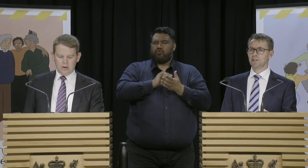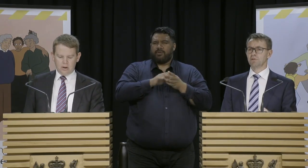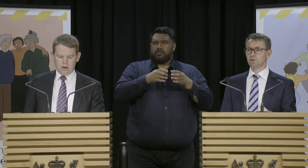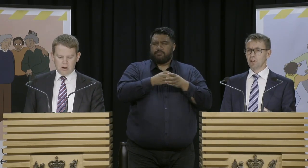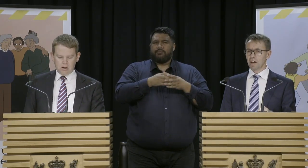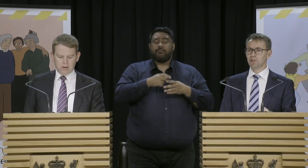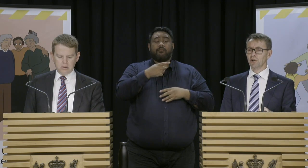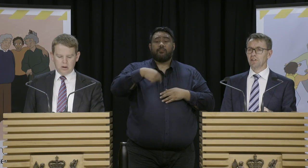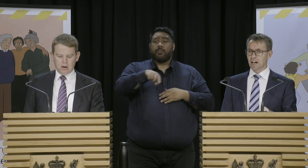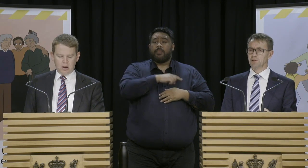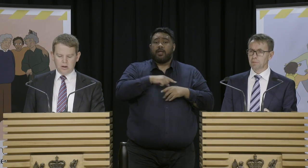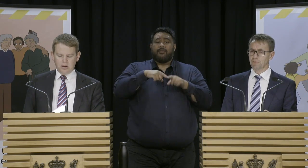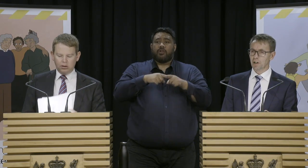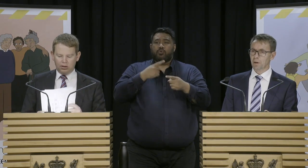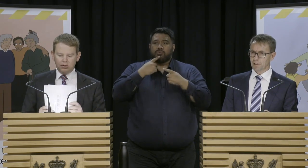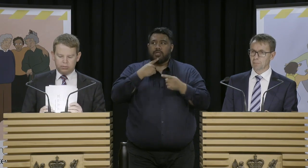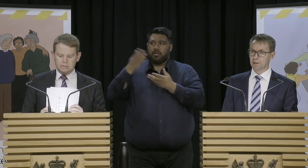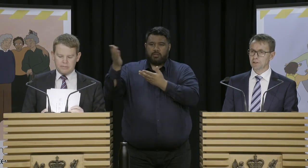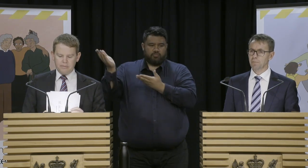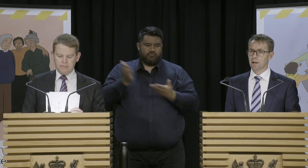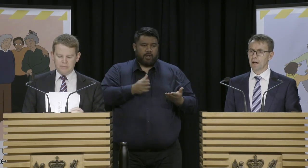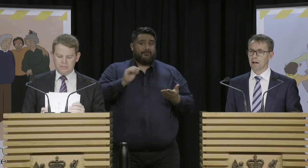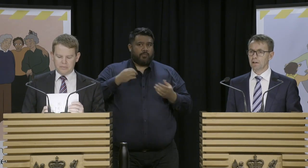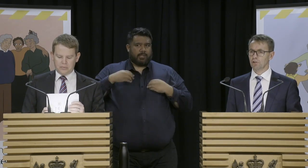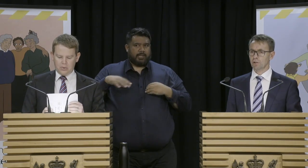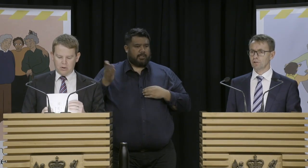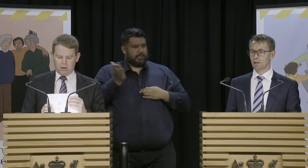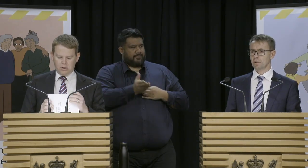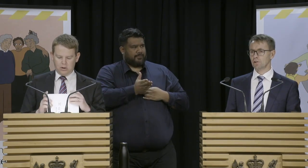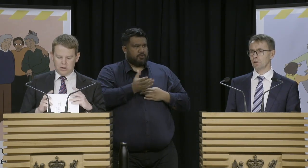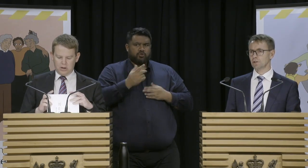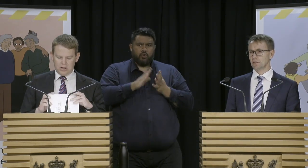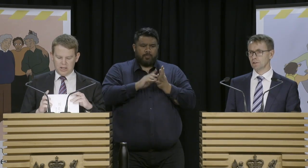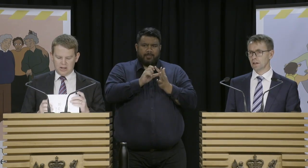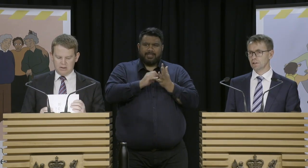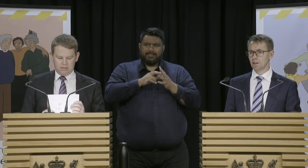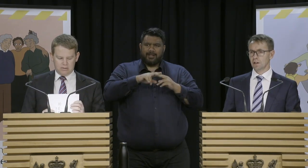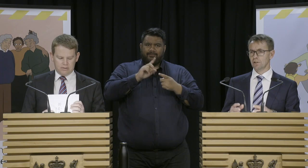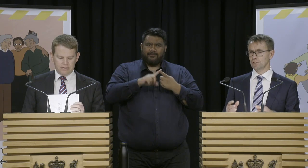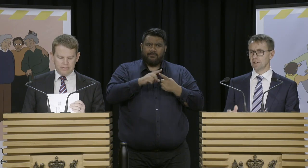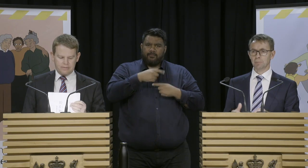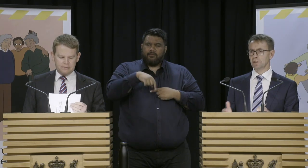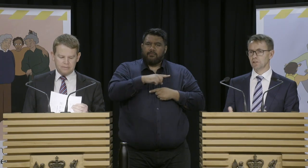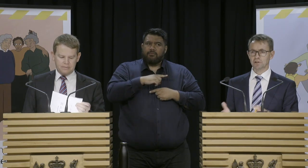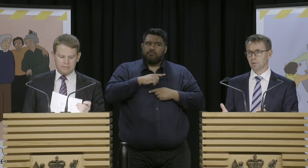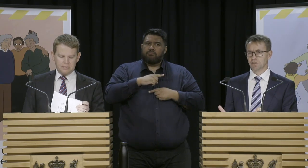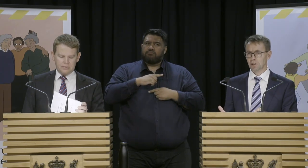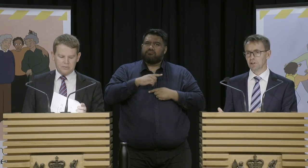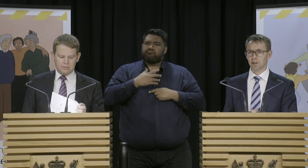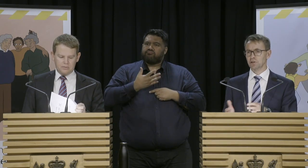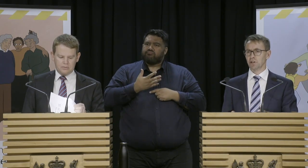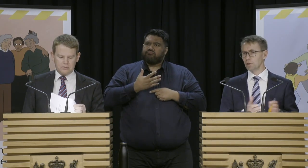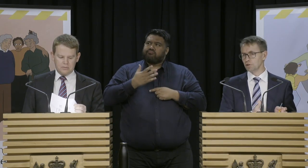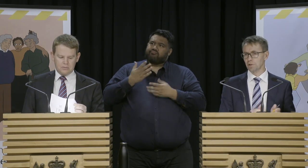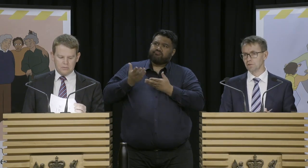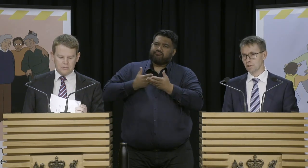is MedSafe is reliant on the data being provided by the companies, and so there's no sense that those companies have been on